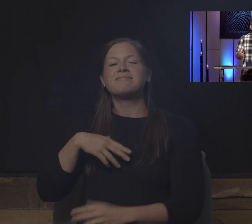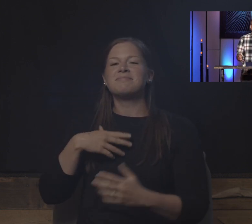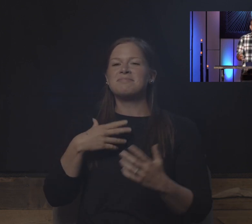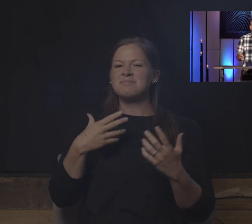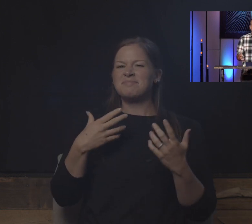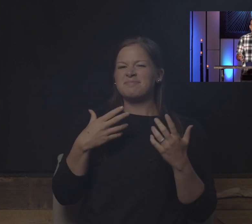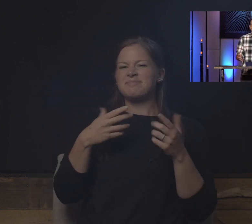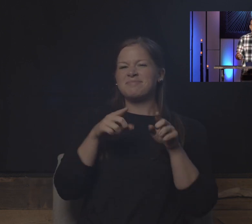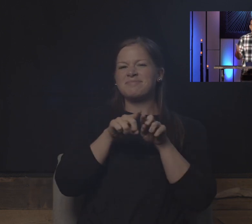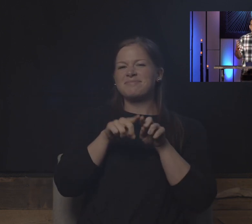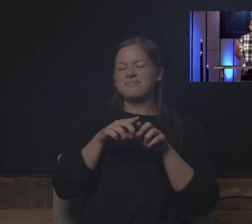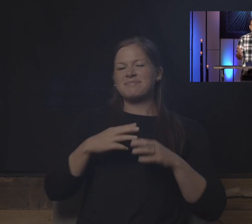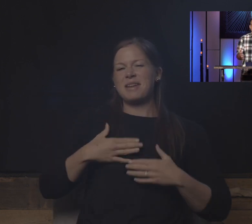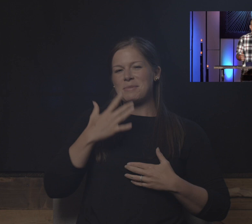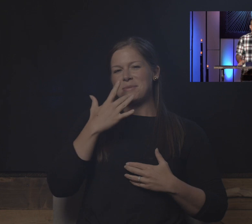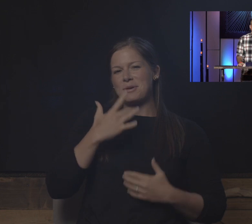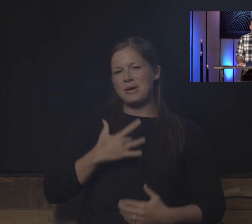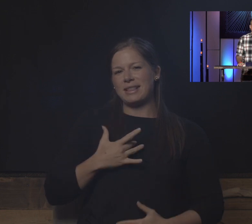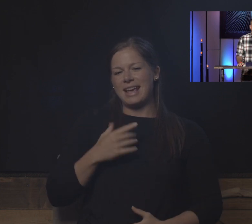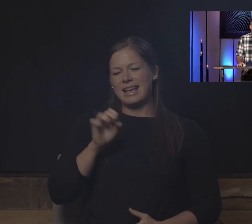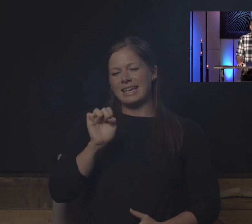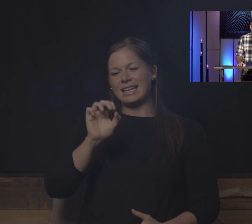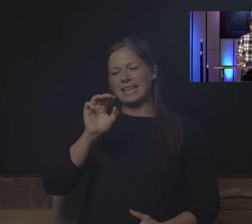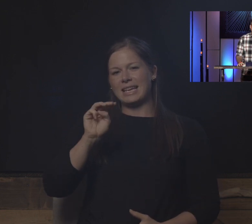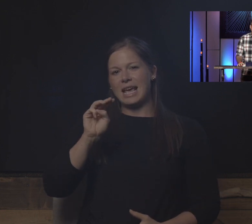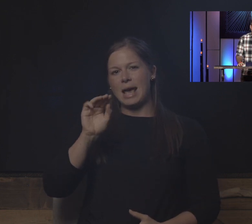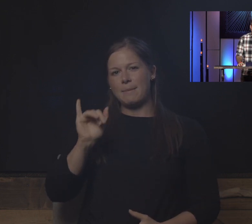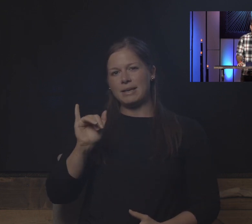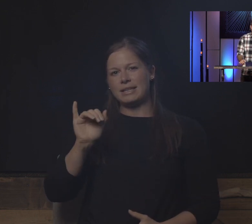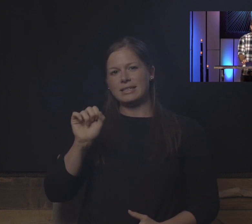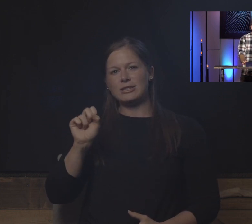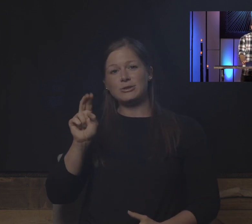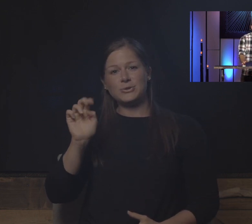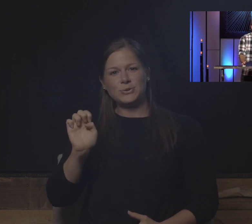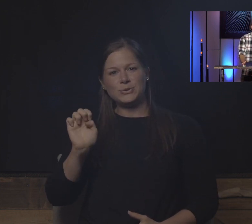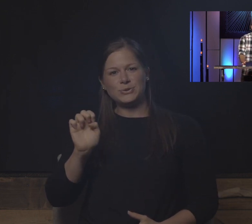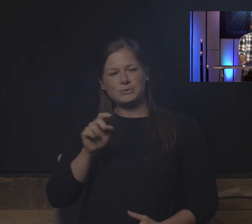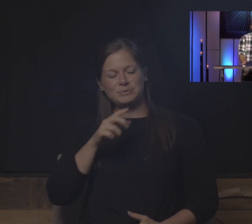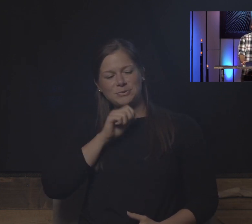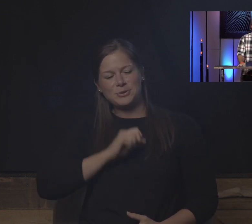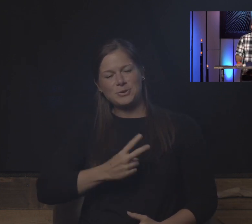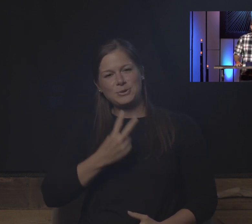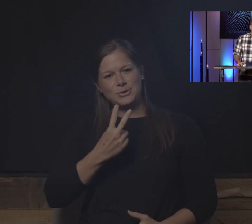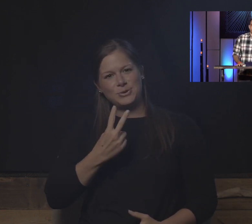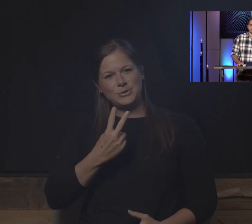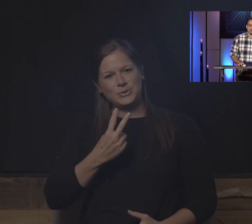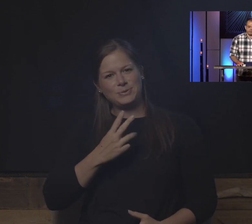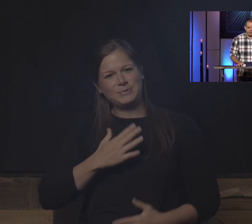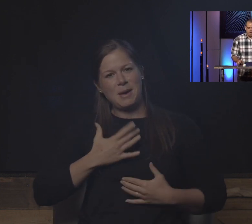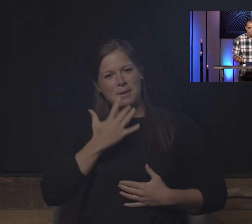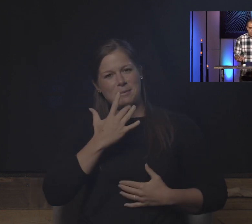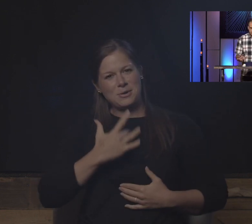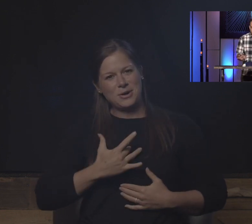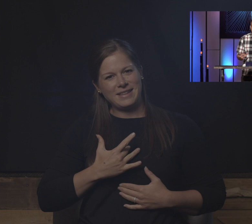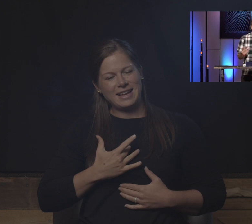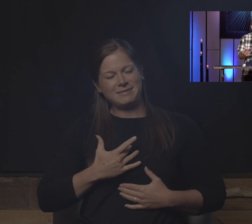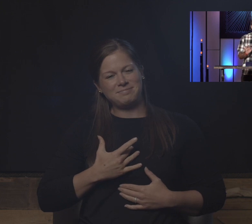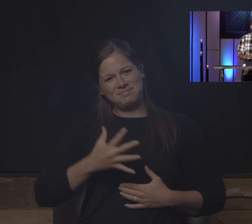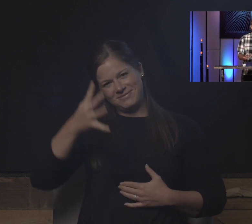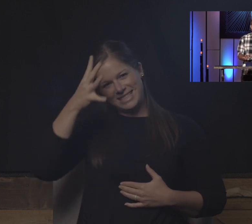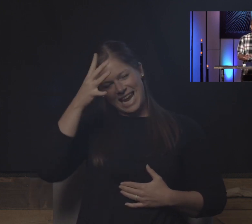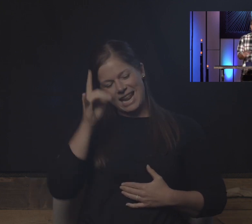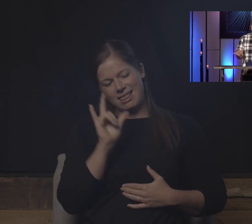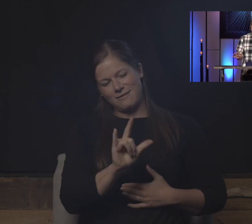You're 2 years old today. Dad, I loves you. Now, everyone else, can you take a picture of yourself watching